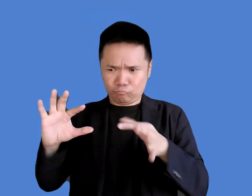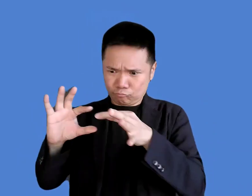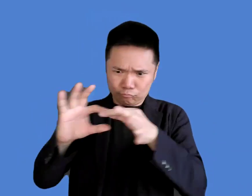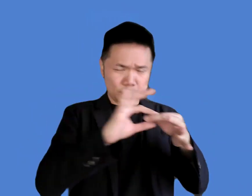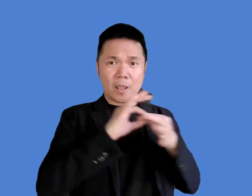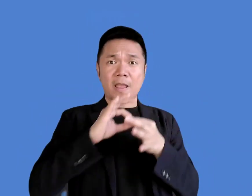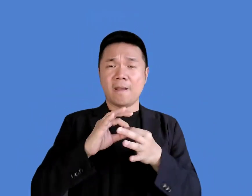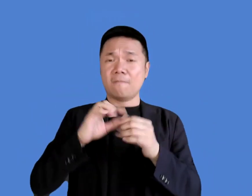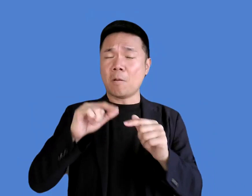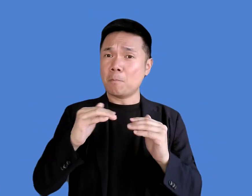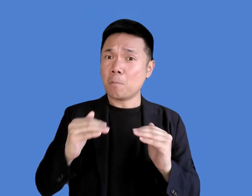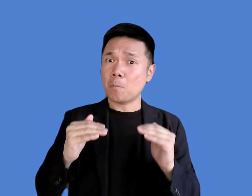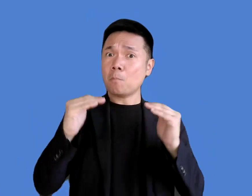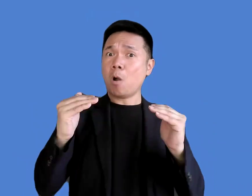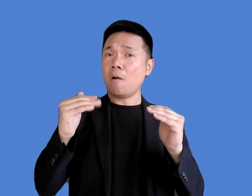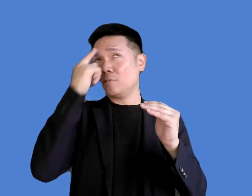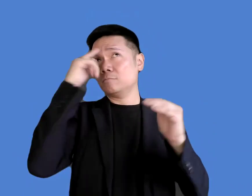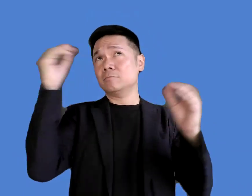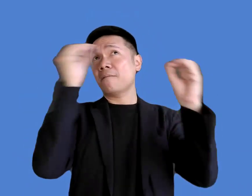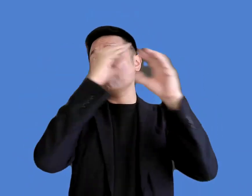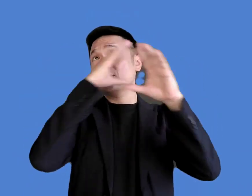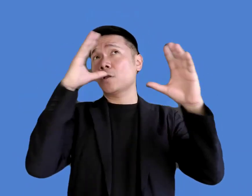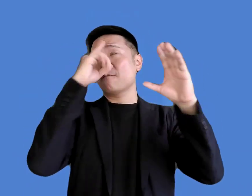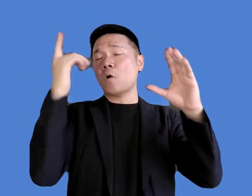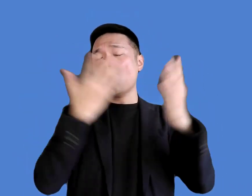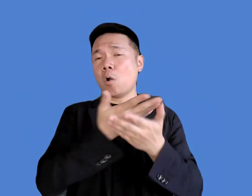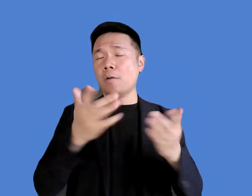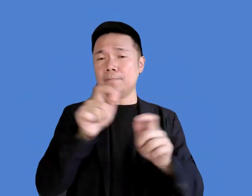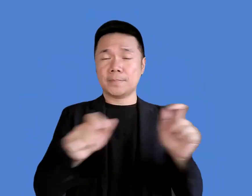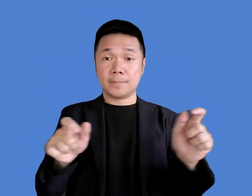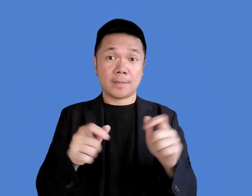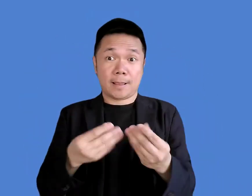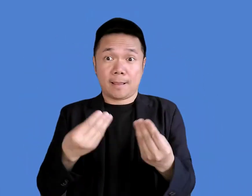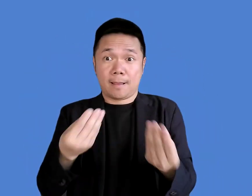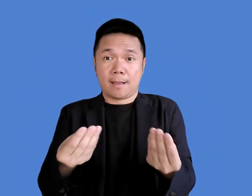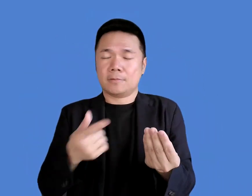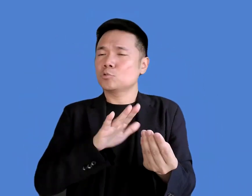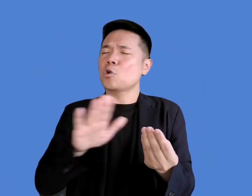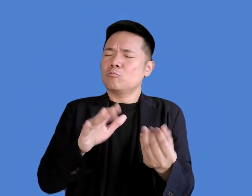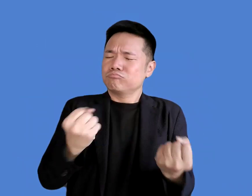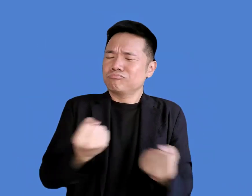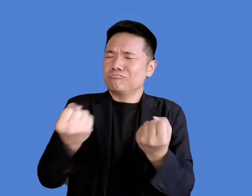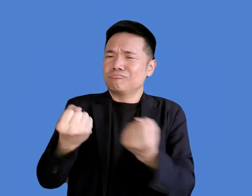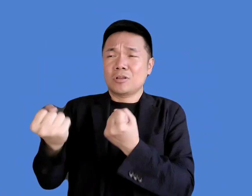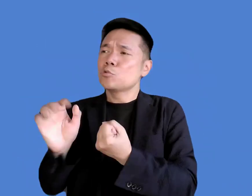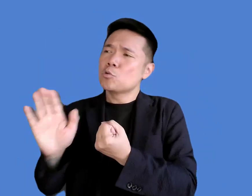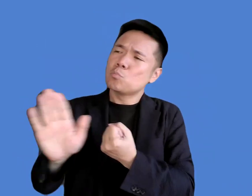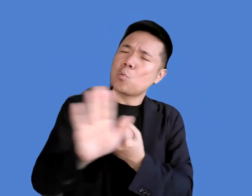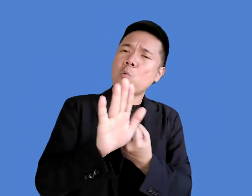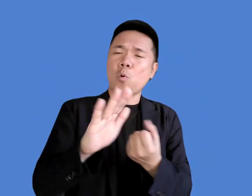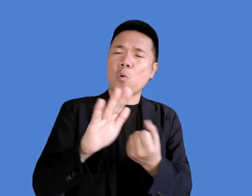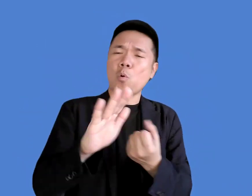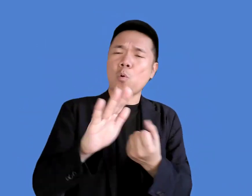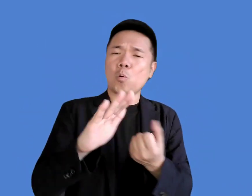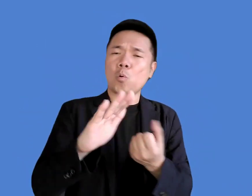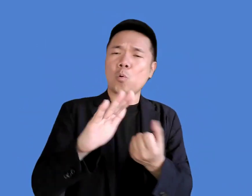more inclusive and equitable future for all? And what specific actions can your organizations take to drive